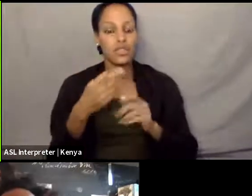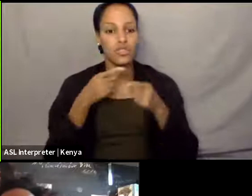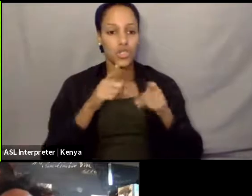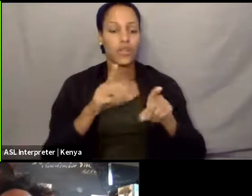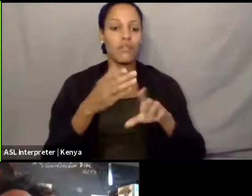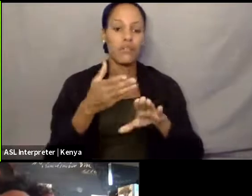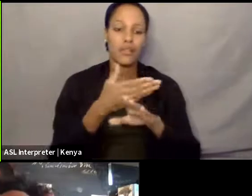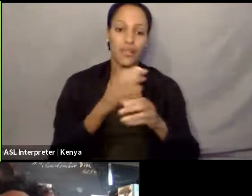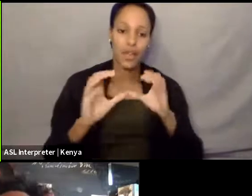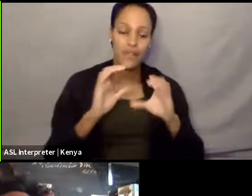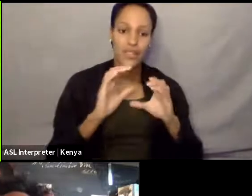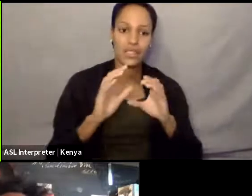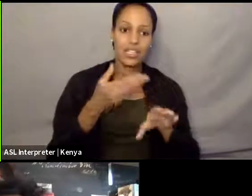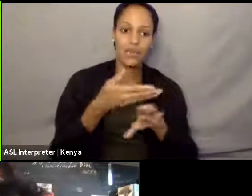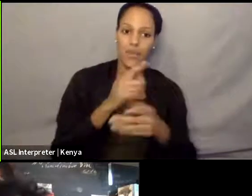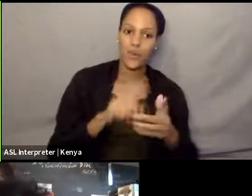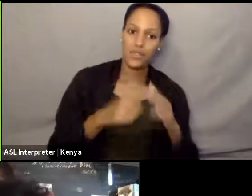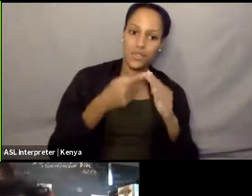Ross,